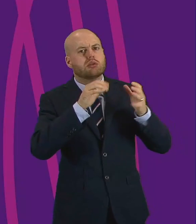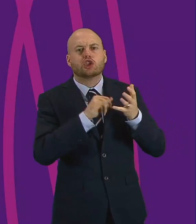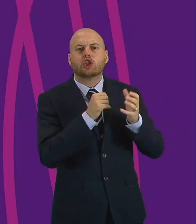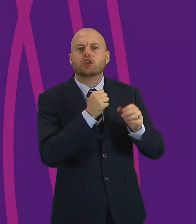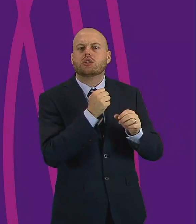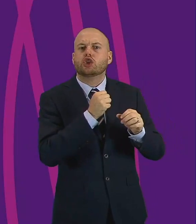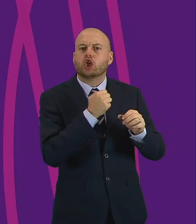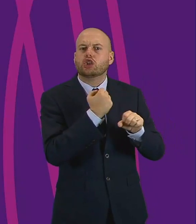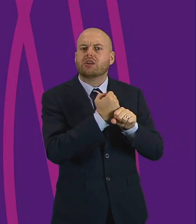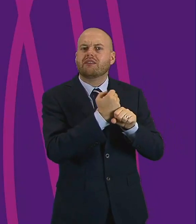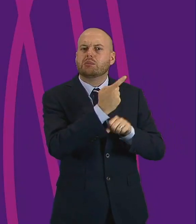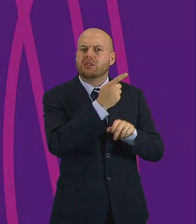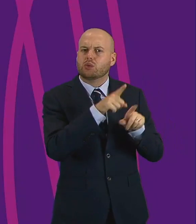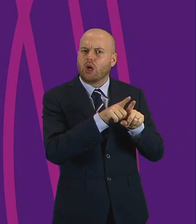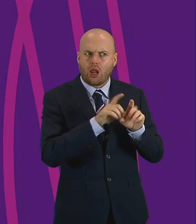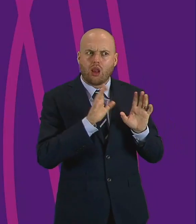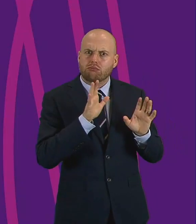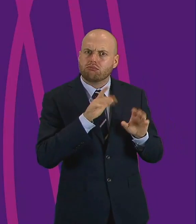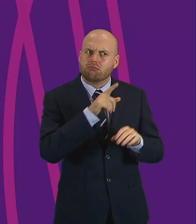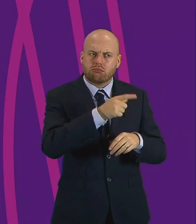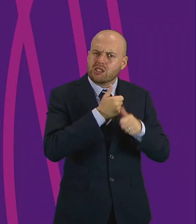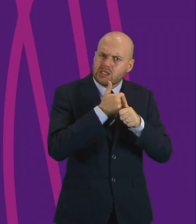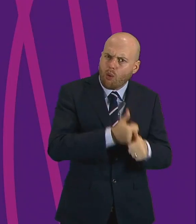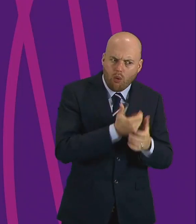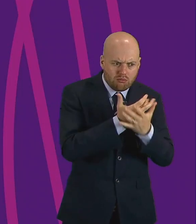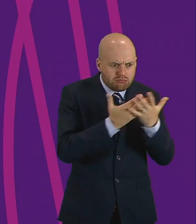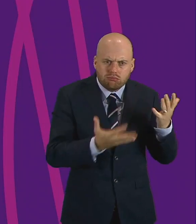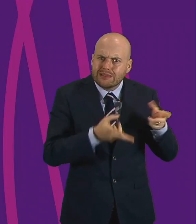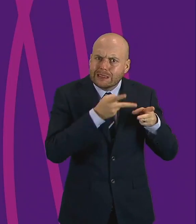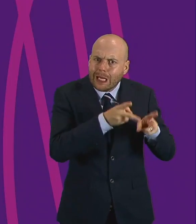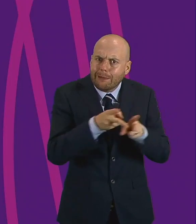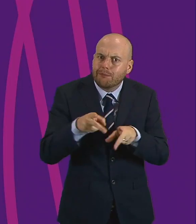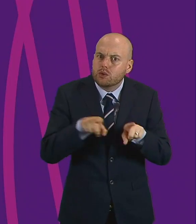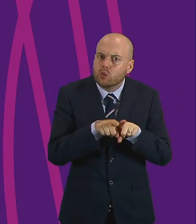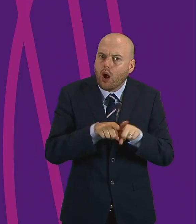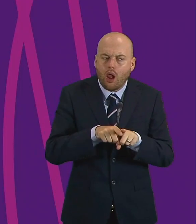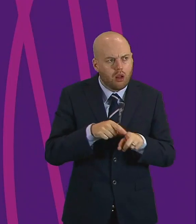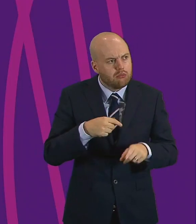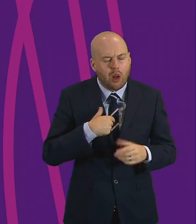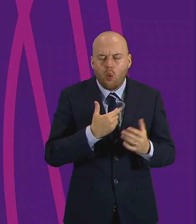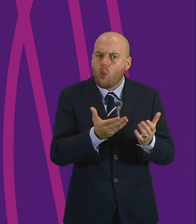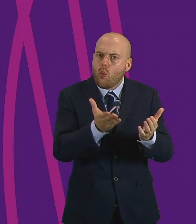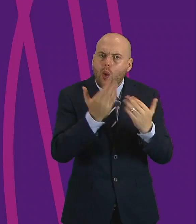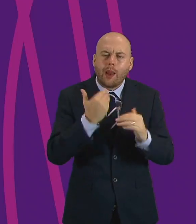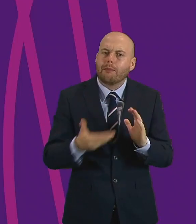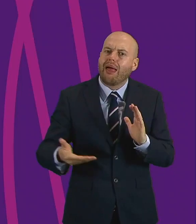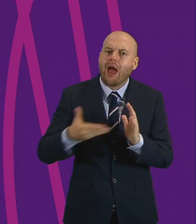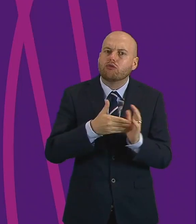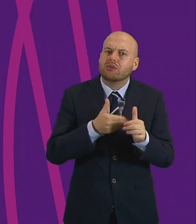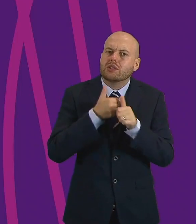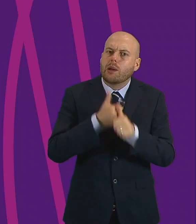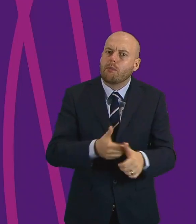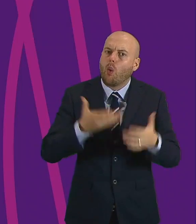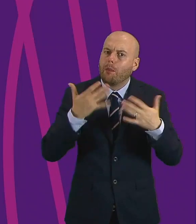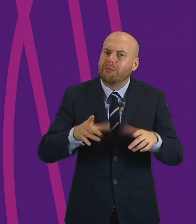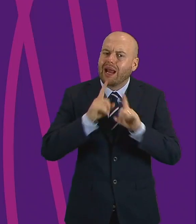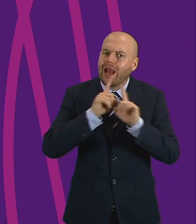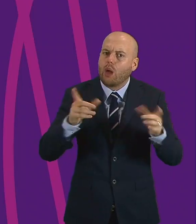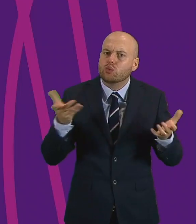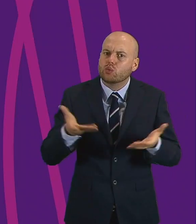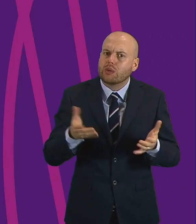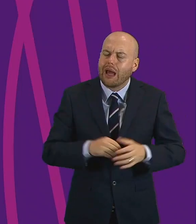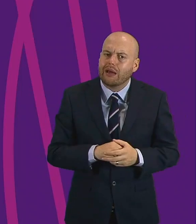mirror support schemes. And in that regard, can I welcome the extra support which has been announced today. But I would like to address some of the